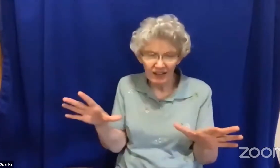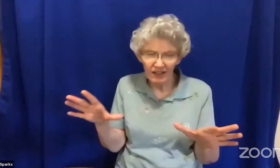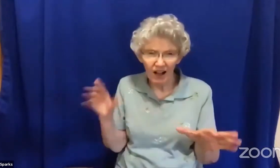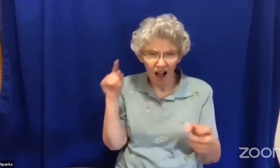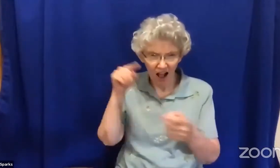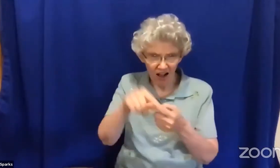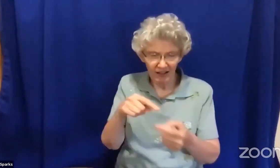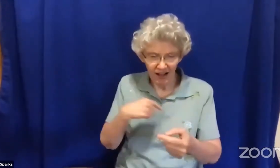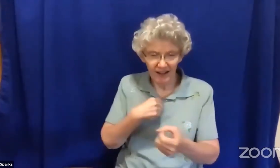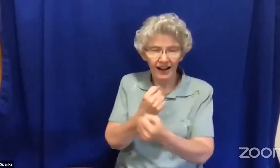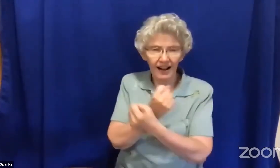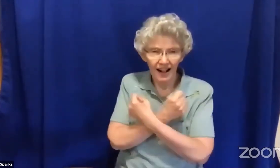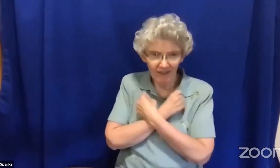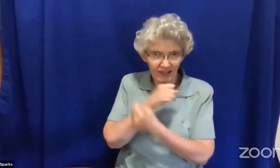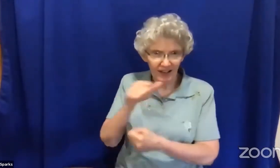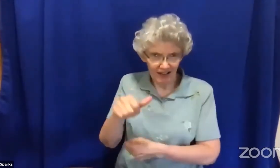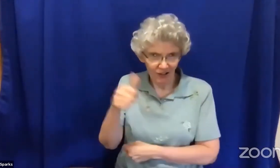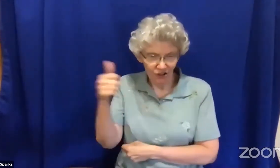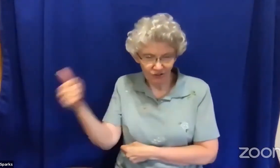I loved others.